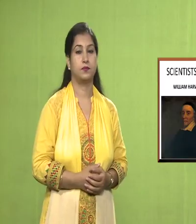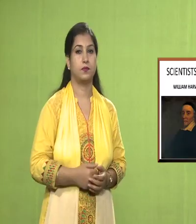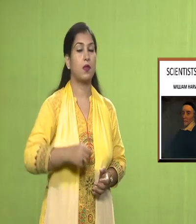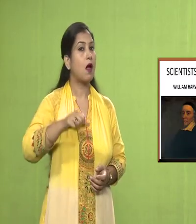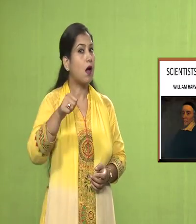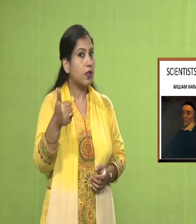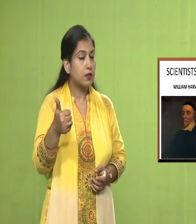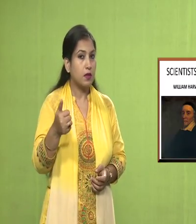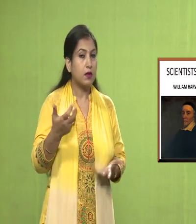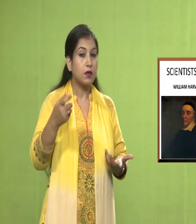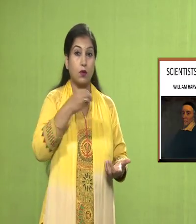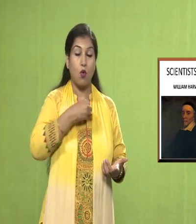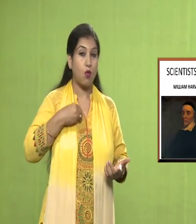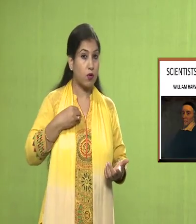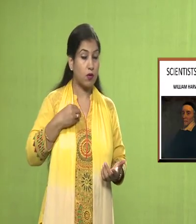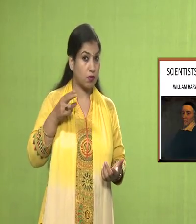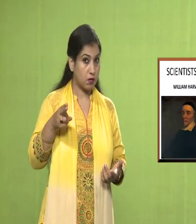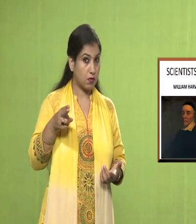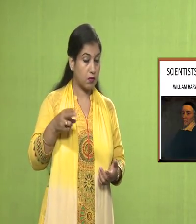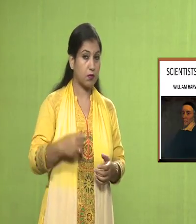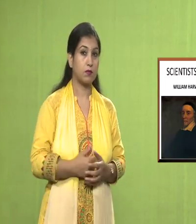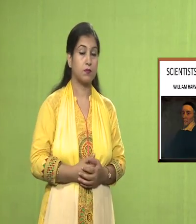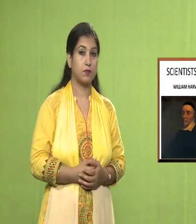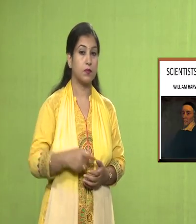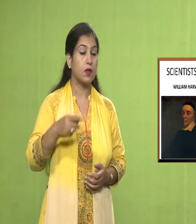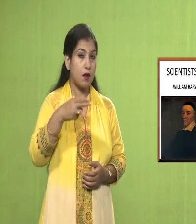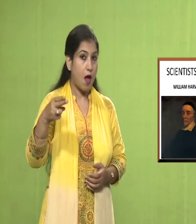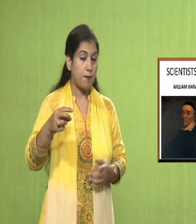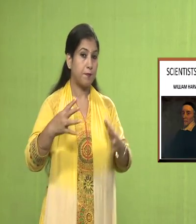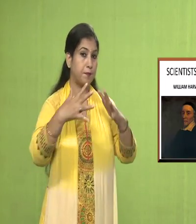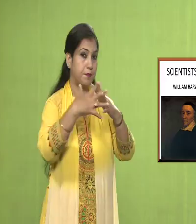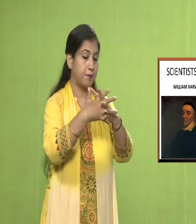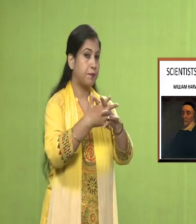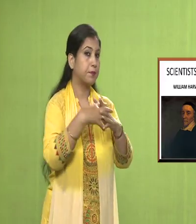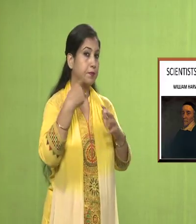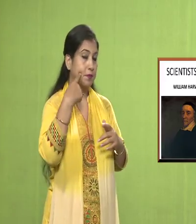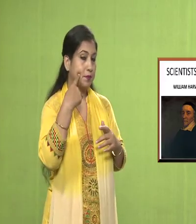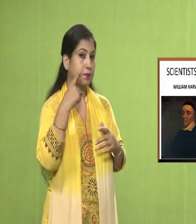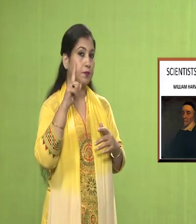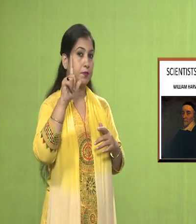Another doctor, William Harvey,